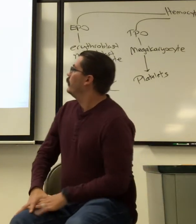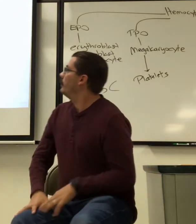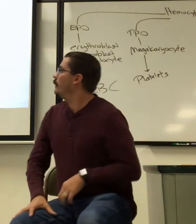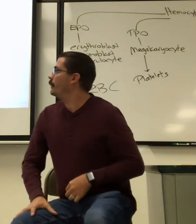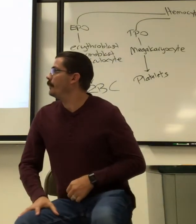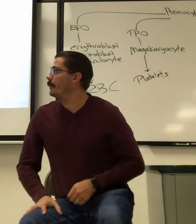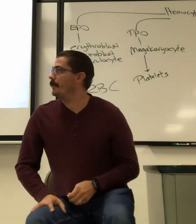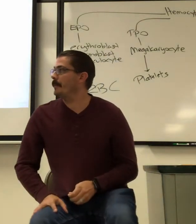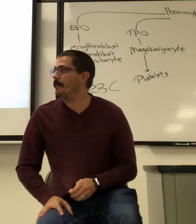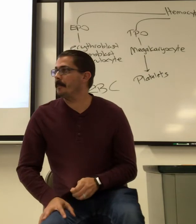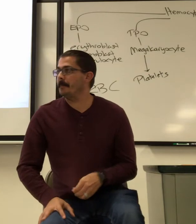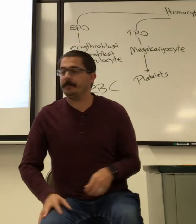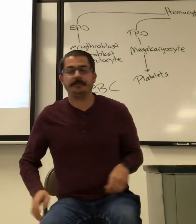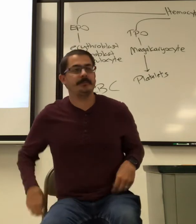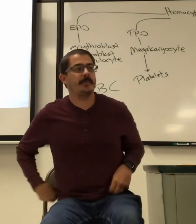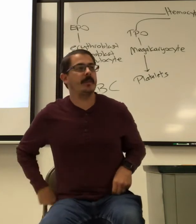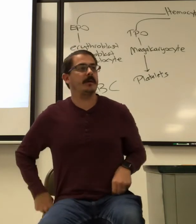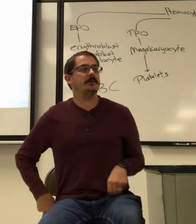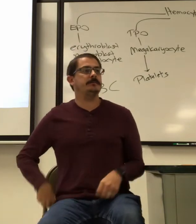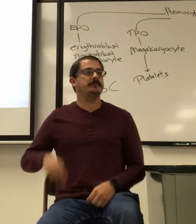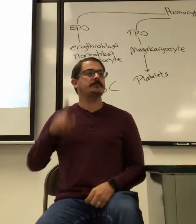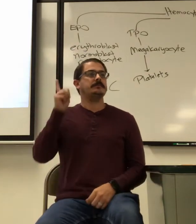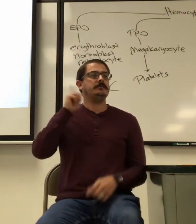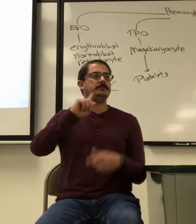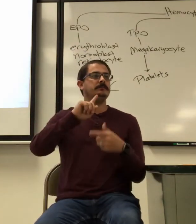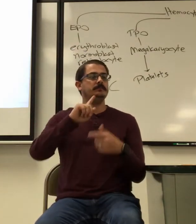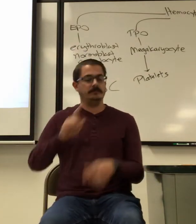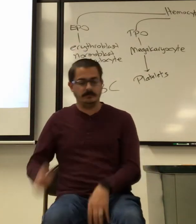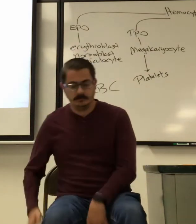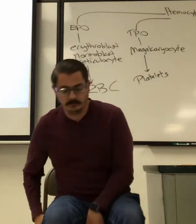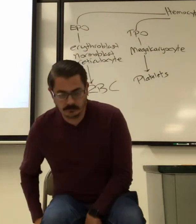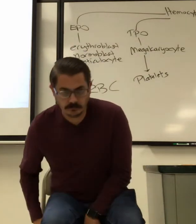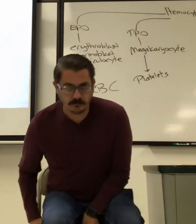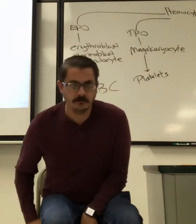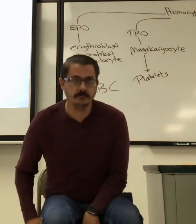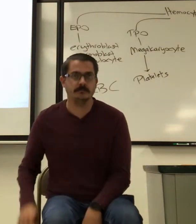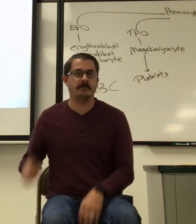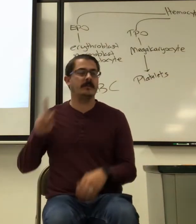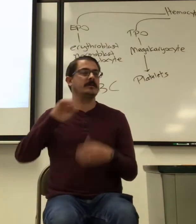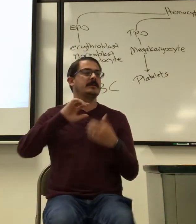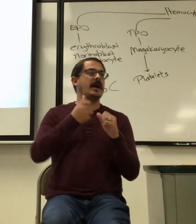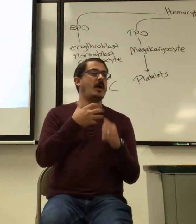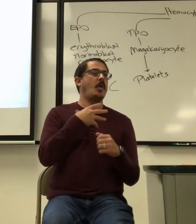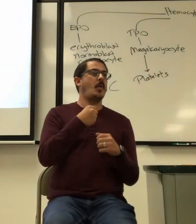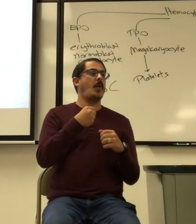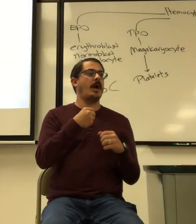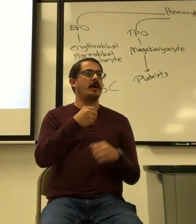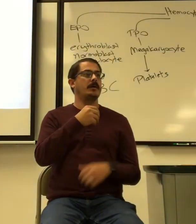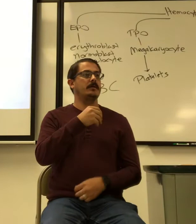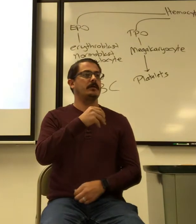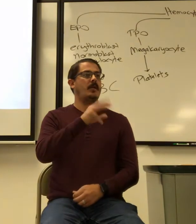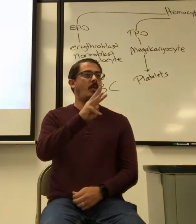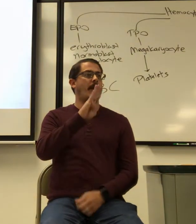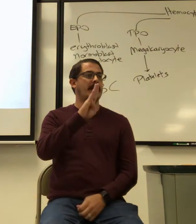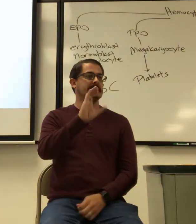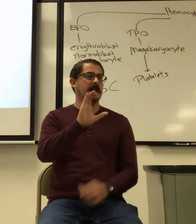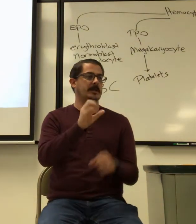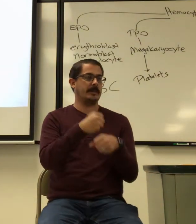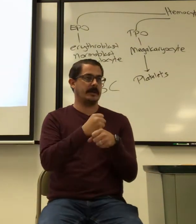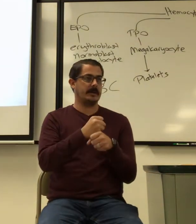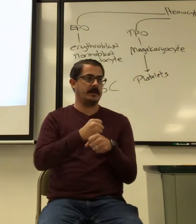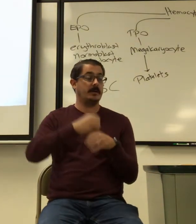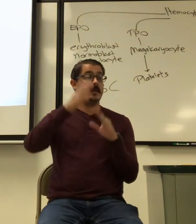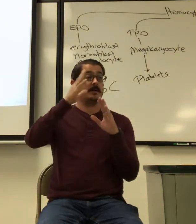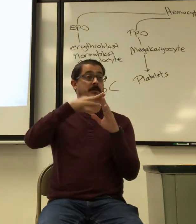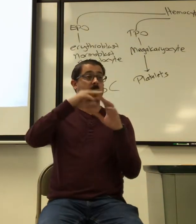So here's a slide showing the formation of all the white blood cells. So they're all still derived from the hemocytoblast. What we see in these top